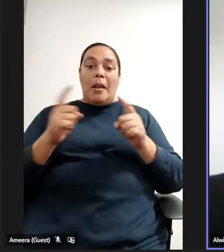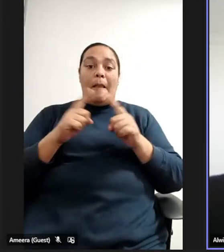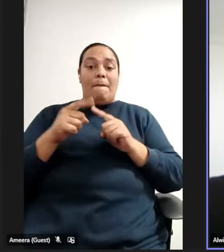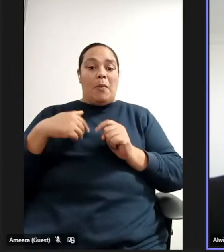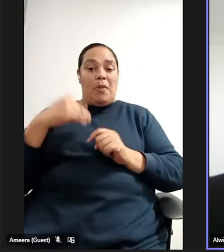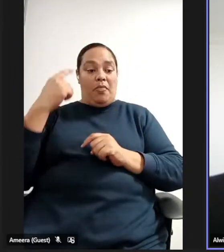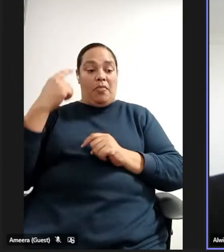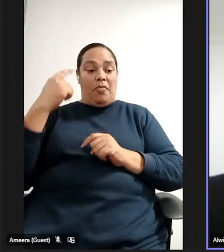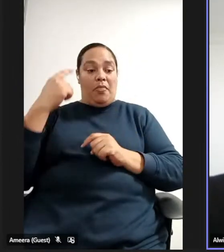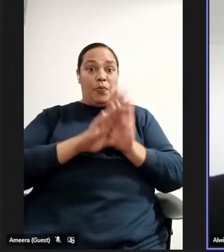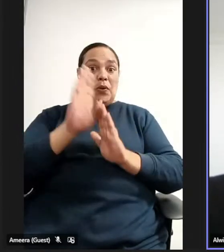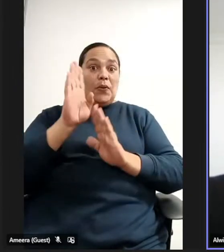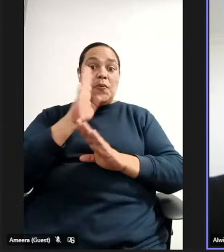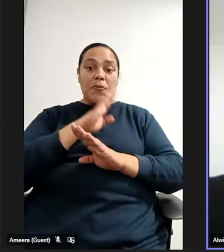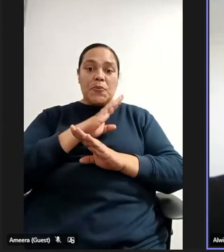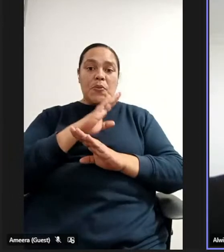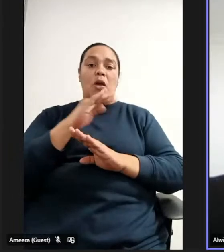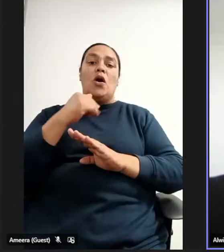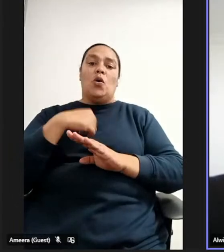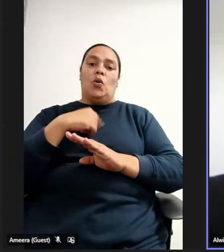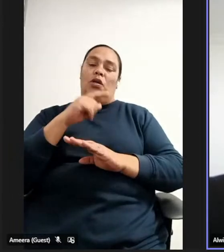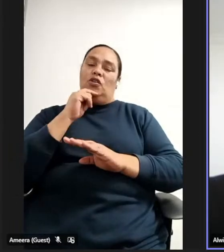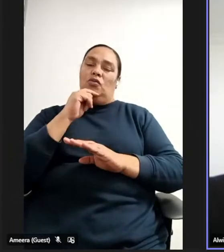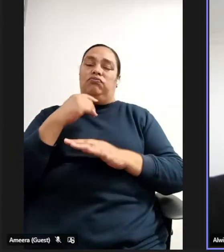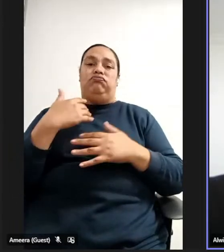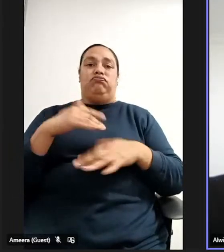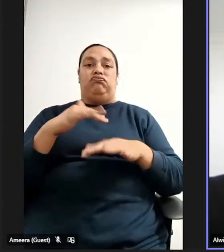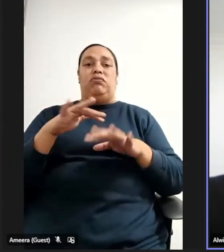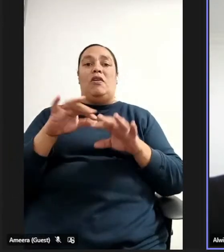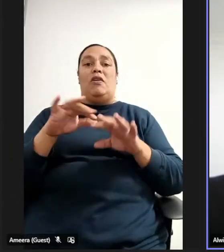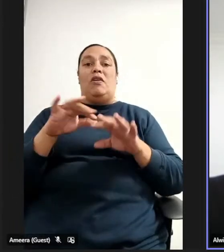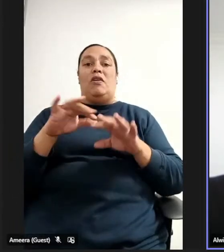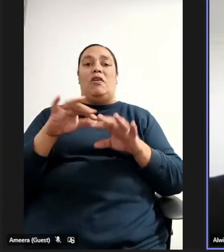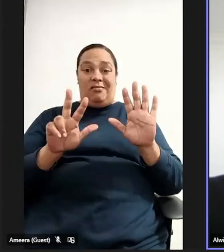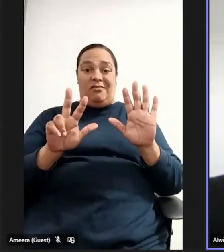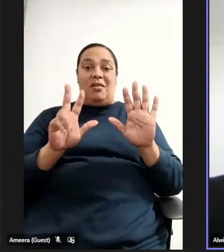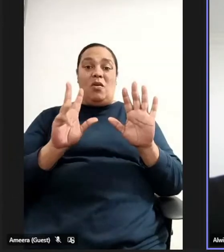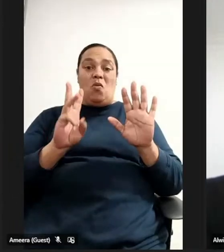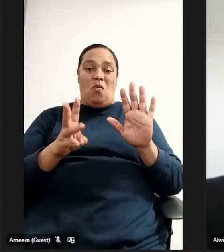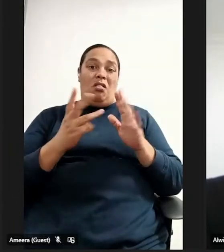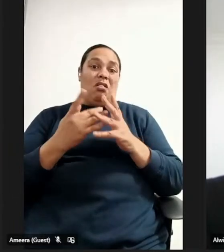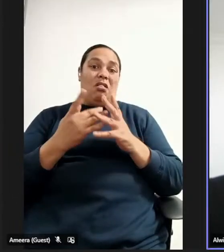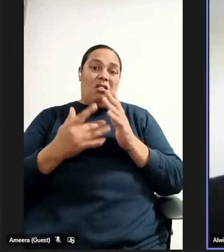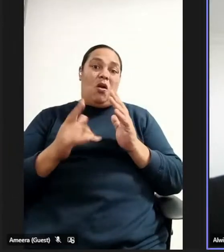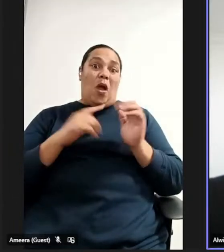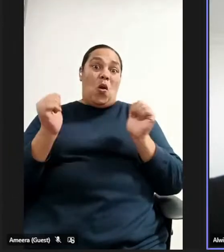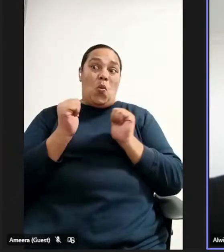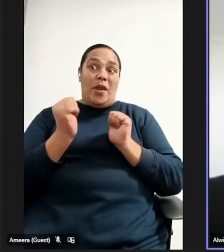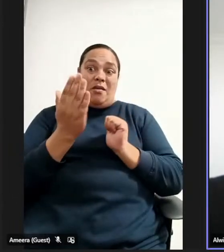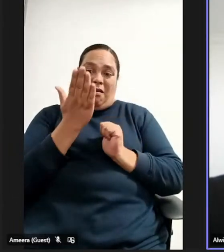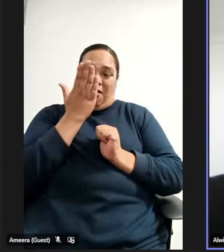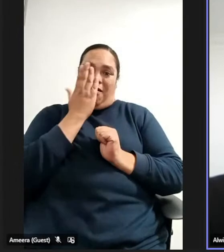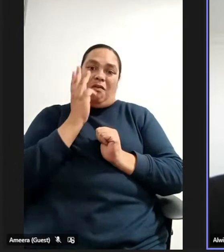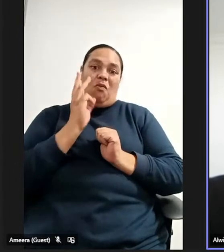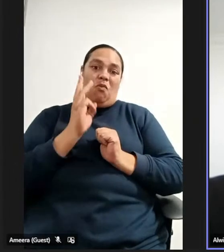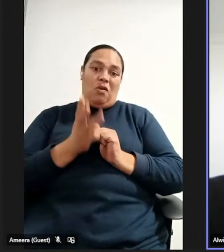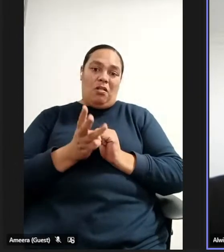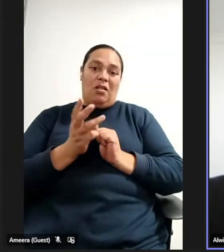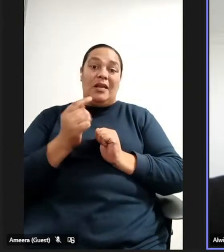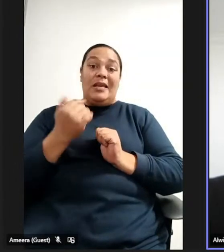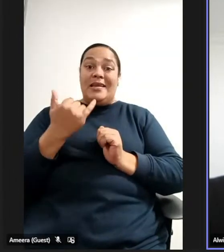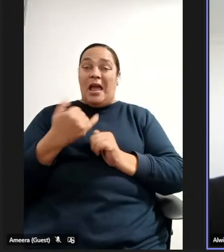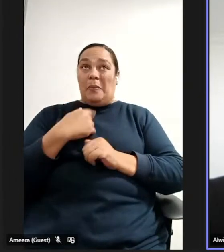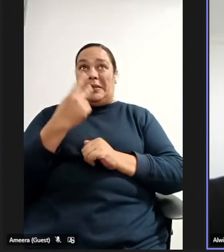be readying ourselves for stages eight, et cetera, as the winter hits us. So no, I don't see an imminent